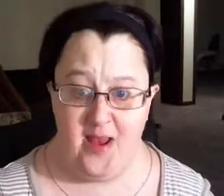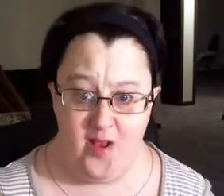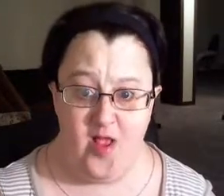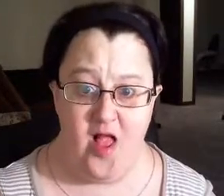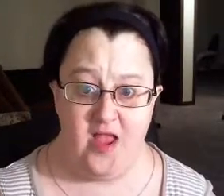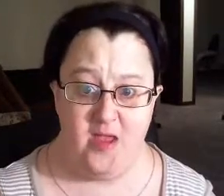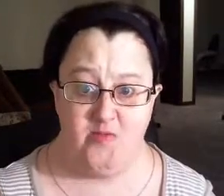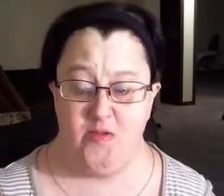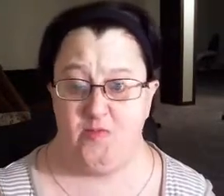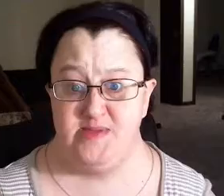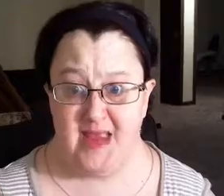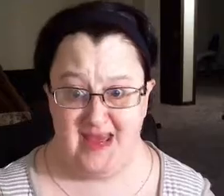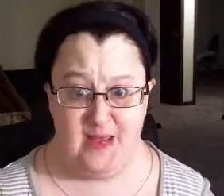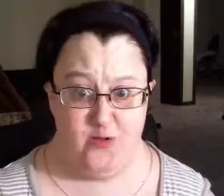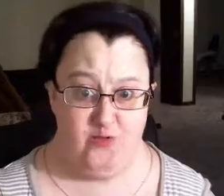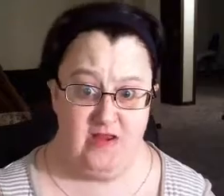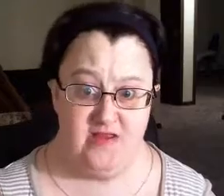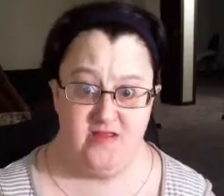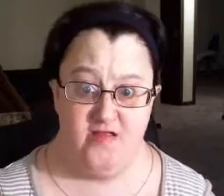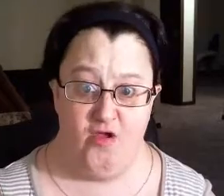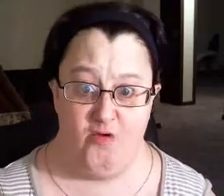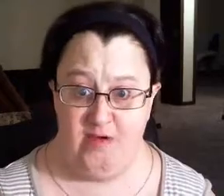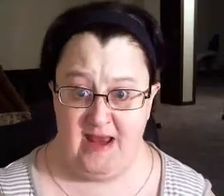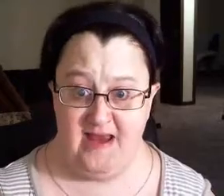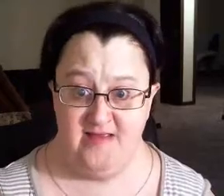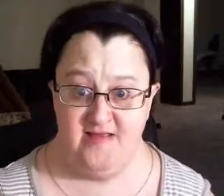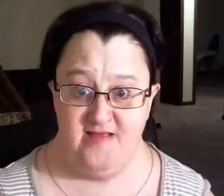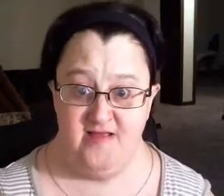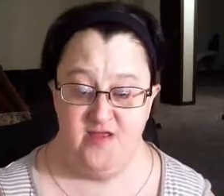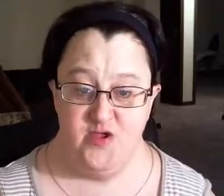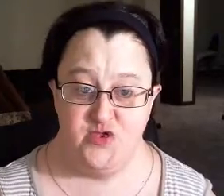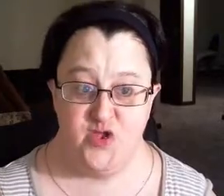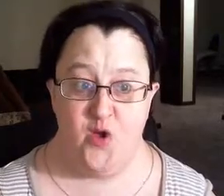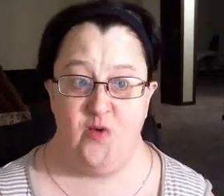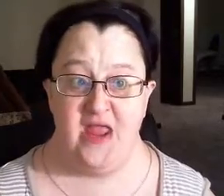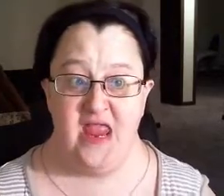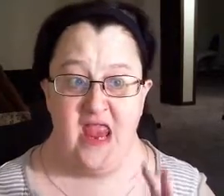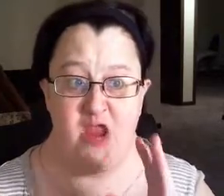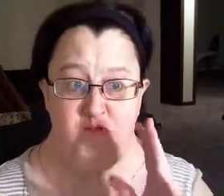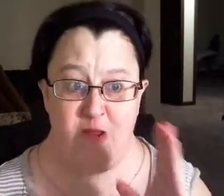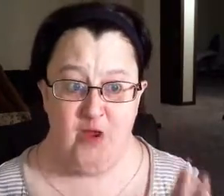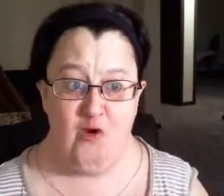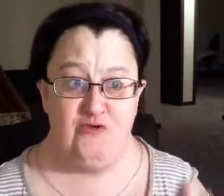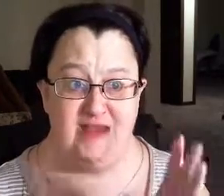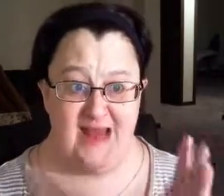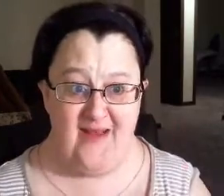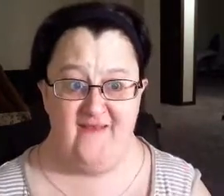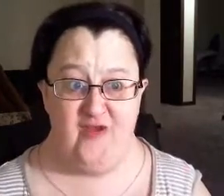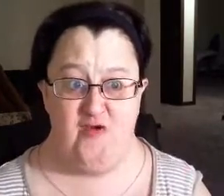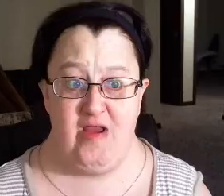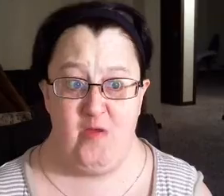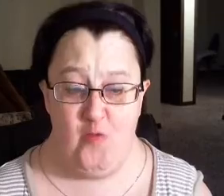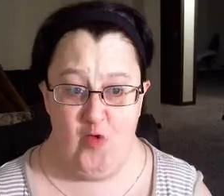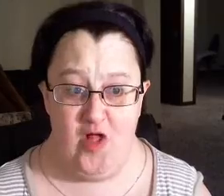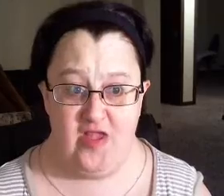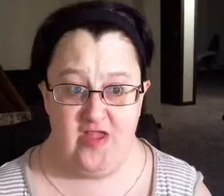eight o'clock it was almost 90 degrees already so it's really hard to get out there and walk